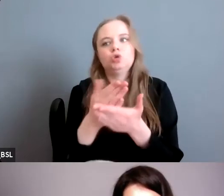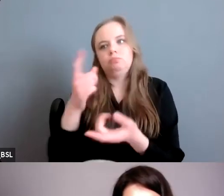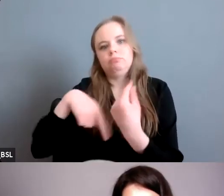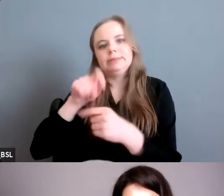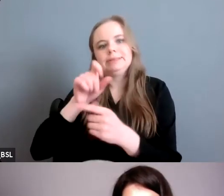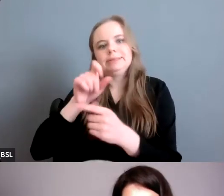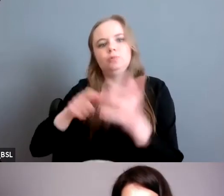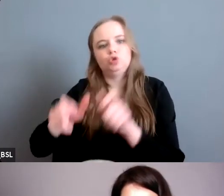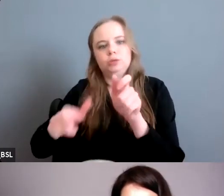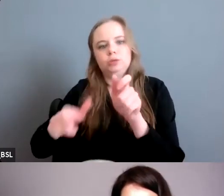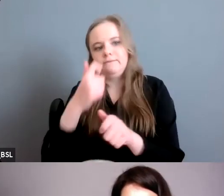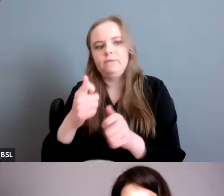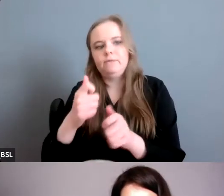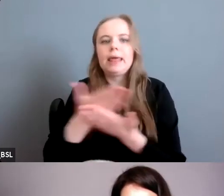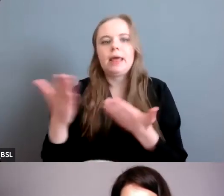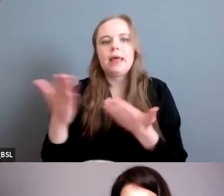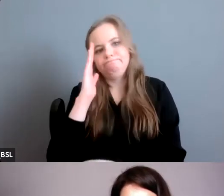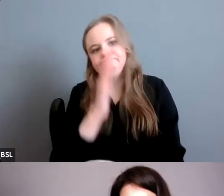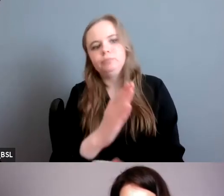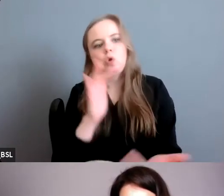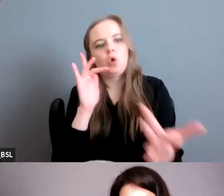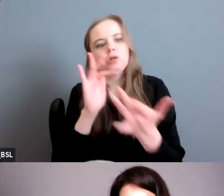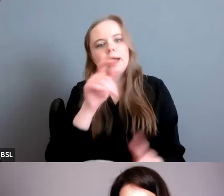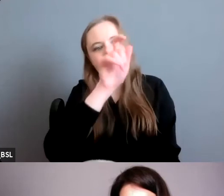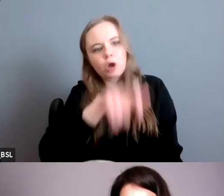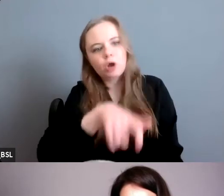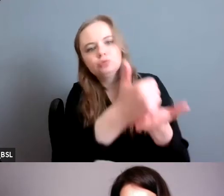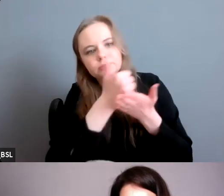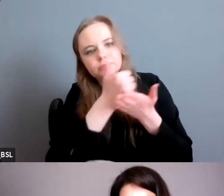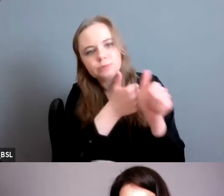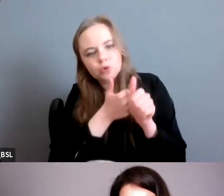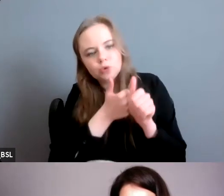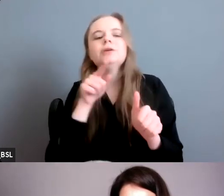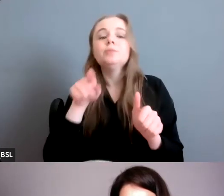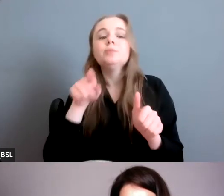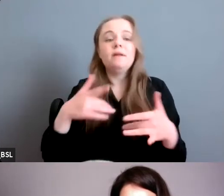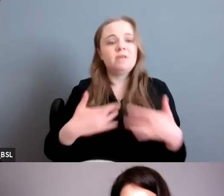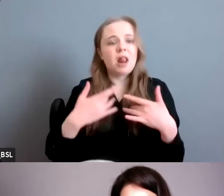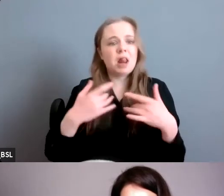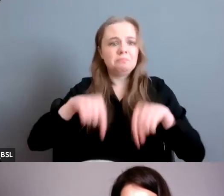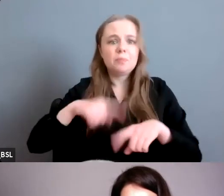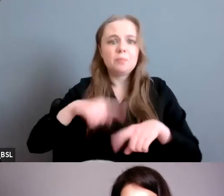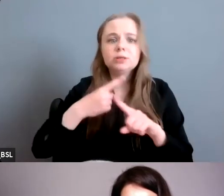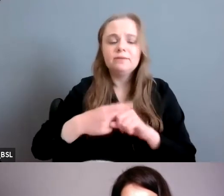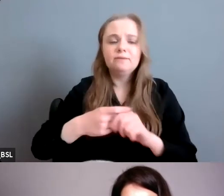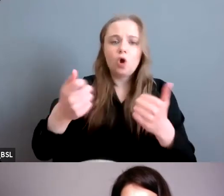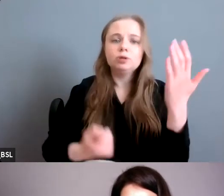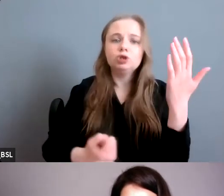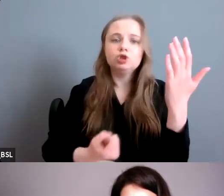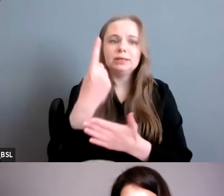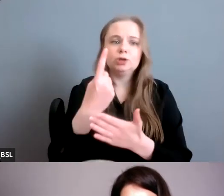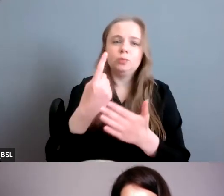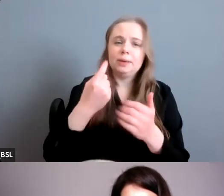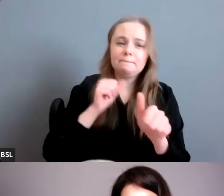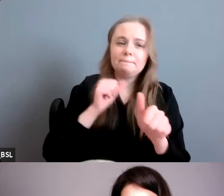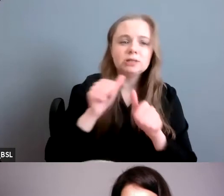I'd like to end, as with Lucy, on an optimistic note. I think this is a real opportunity for us to do different, to be better, to